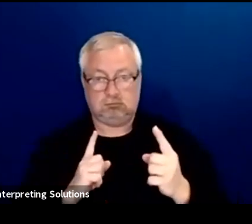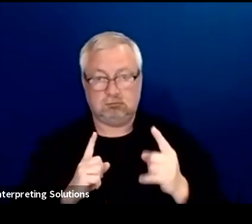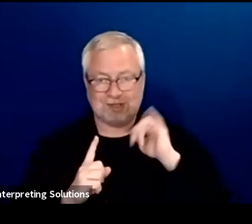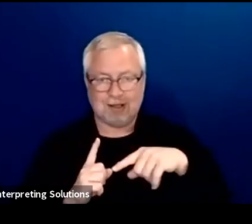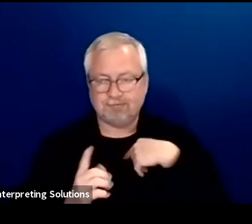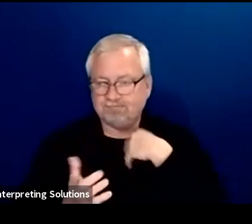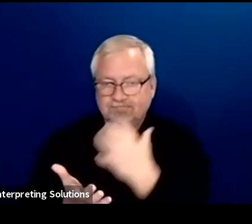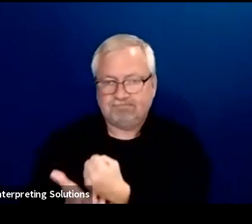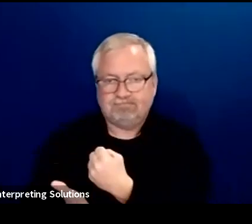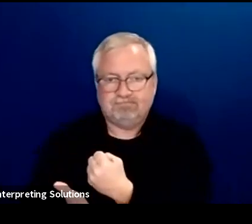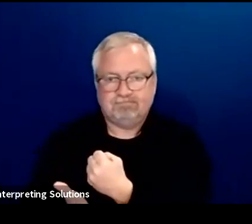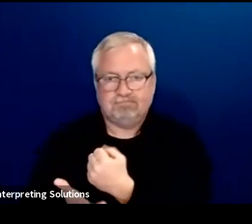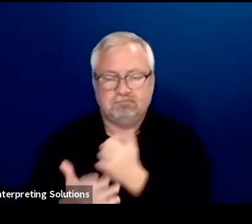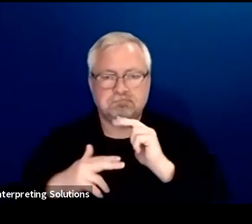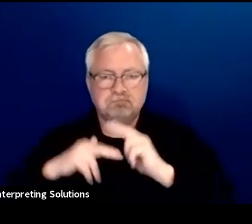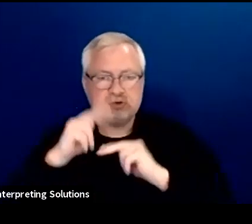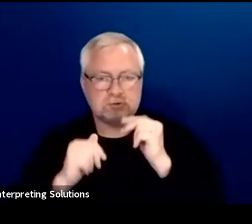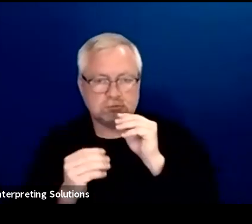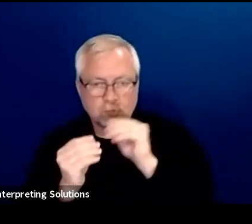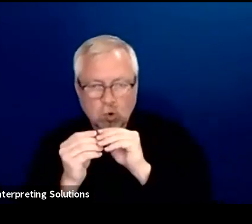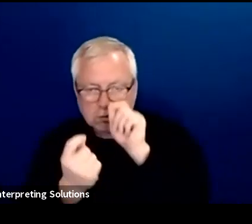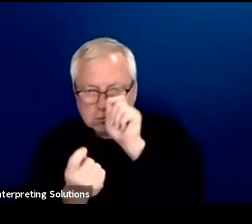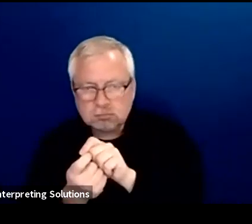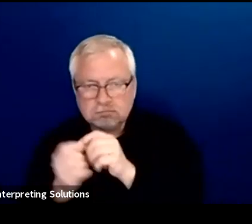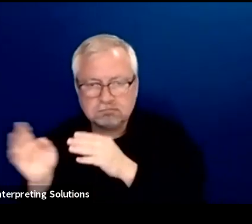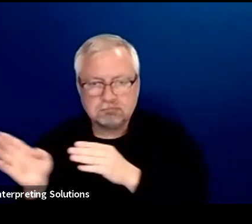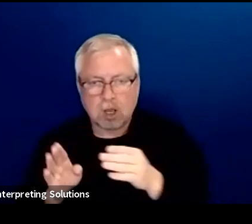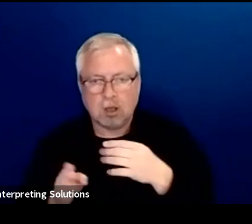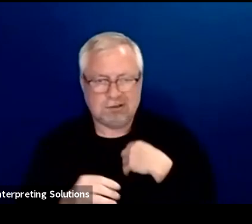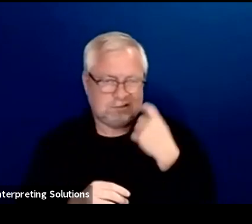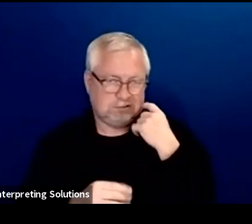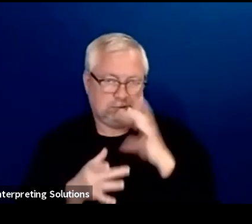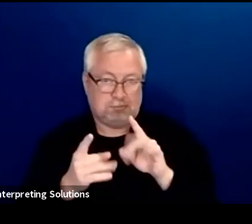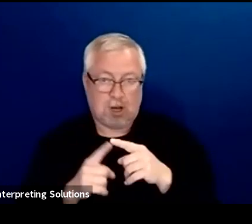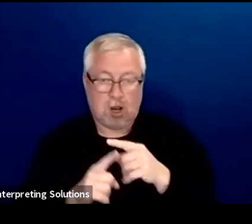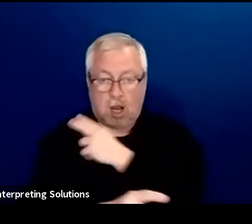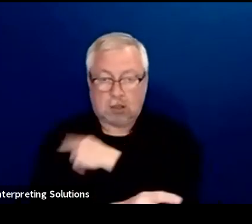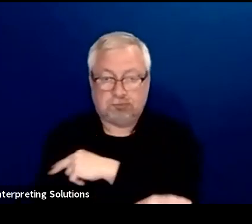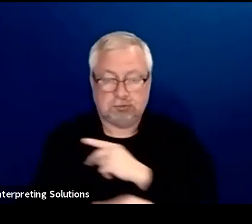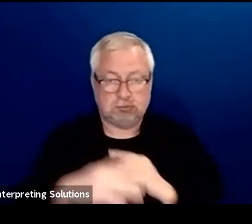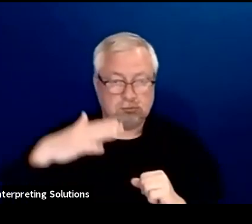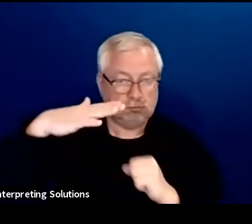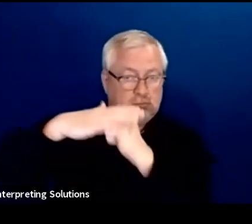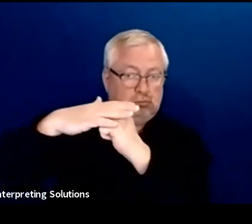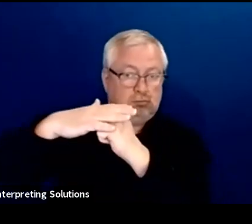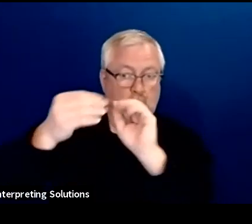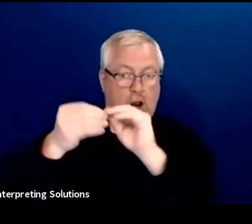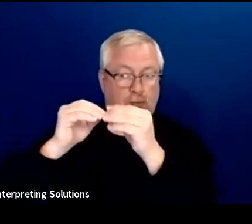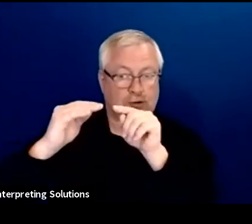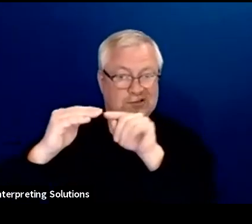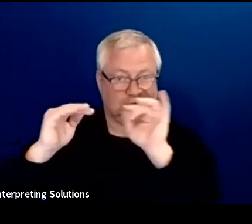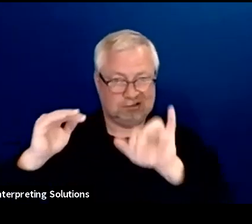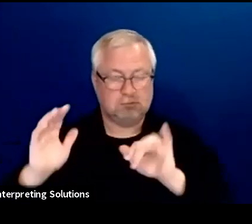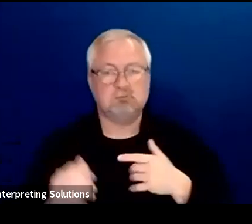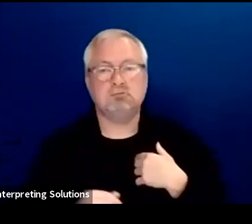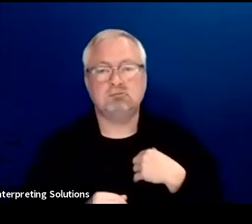some very specific plans. We just talked about the hospital surge capacity, a whole work stream that you've heard from Commissioner Roberts Dave. It's